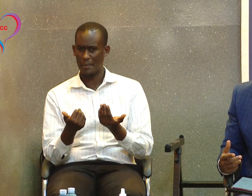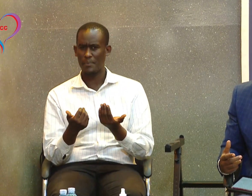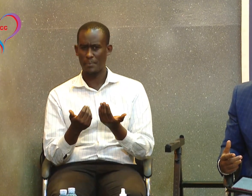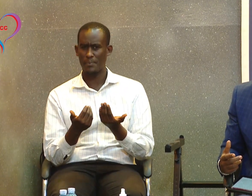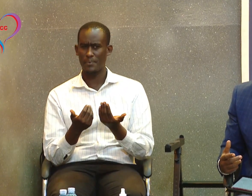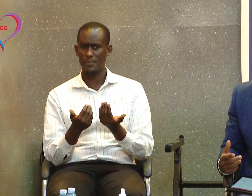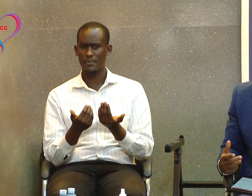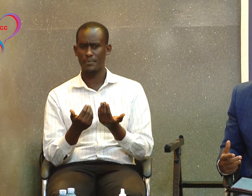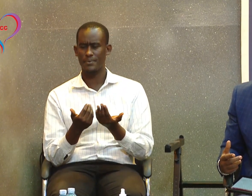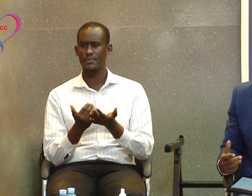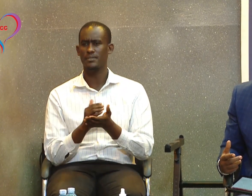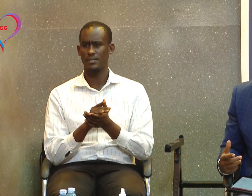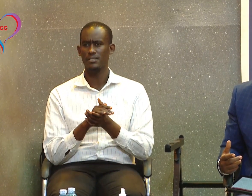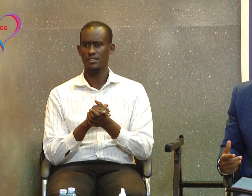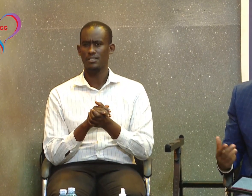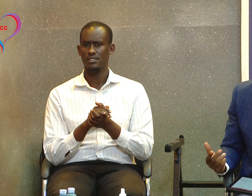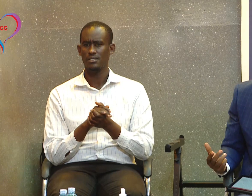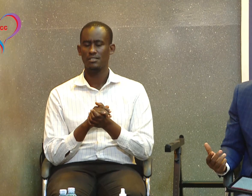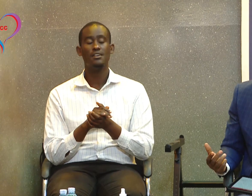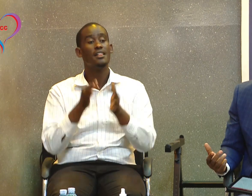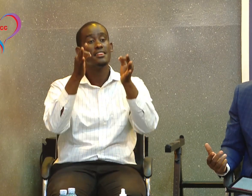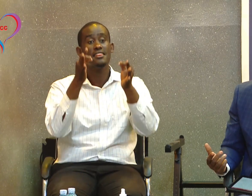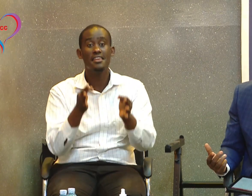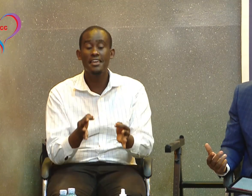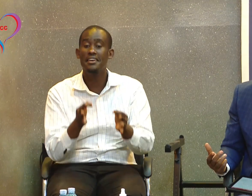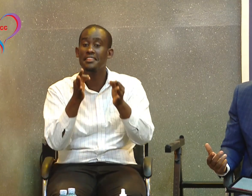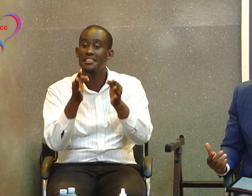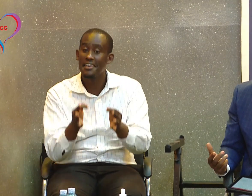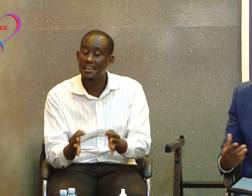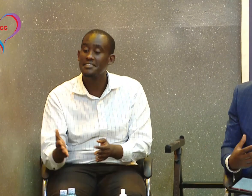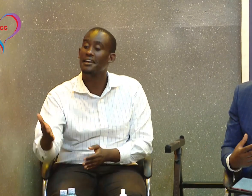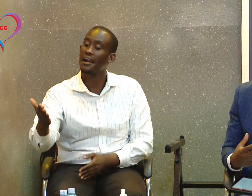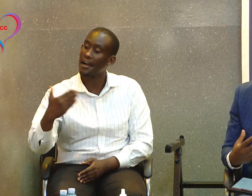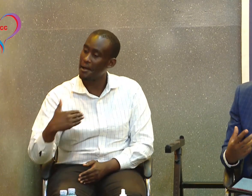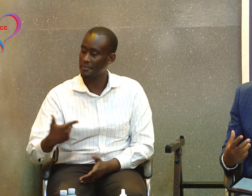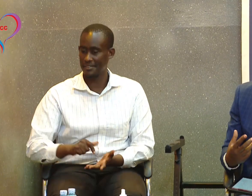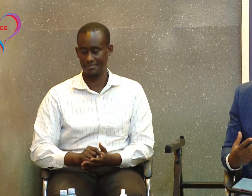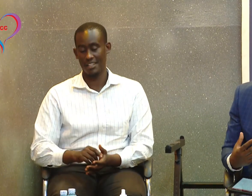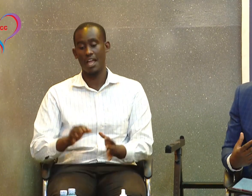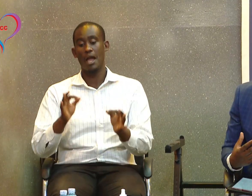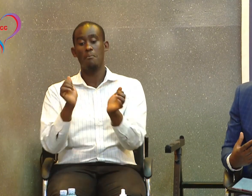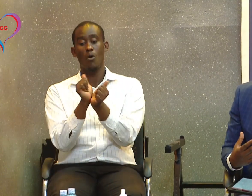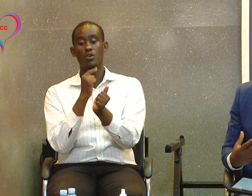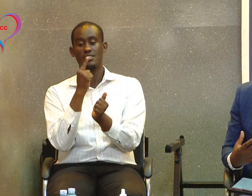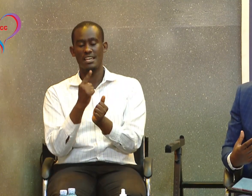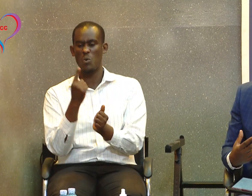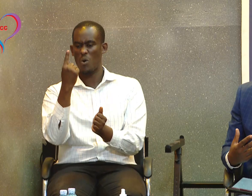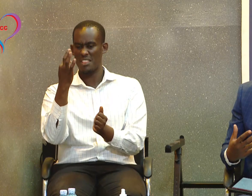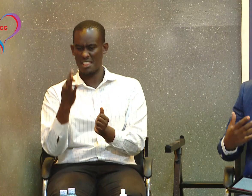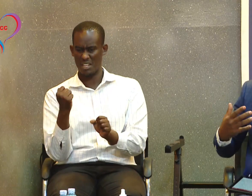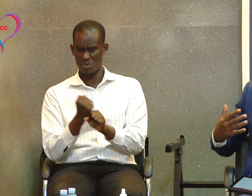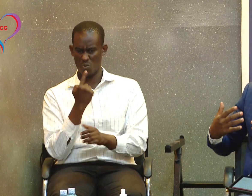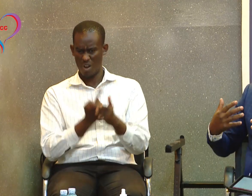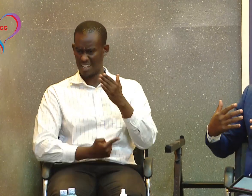will come our way. So Paul is saying, this one thing I do.